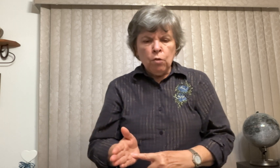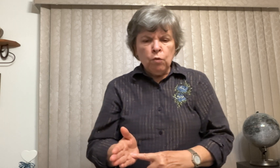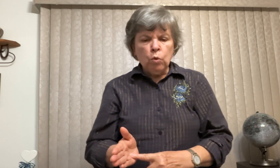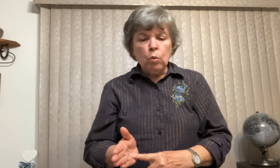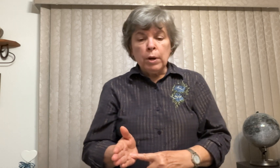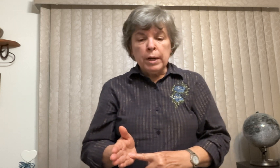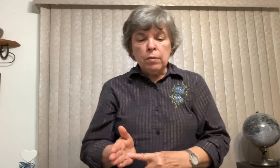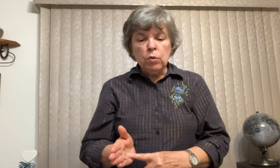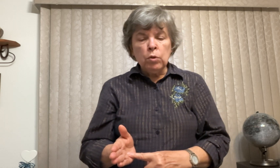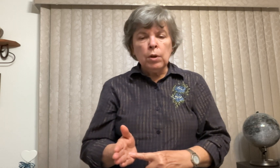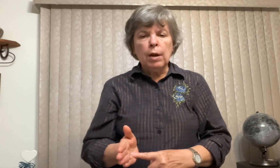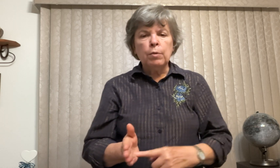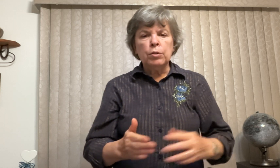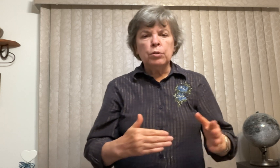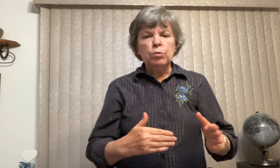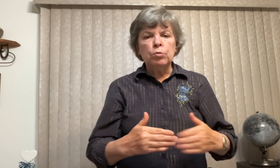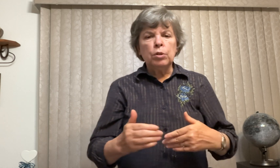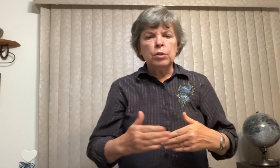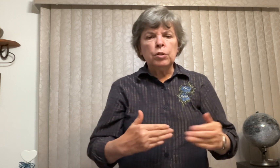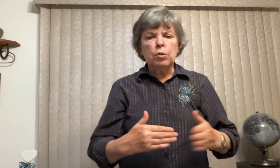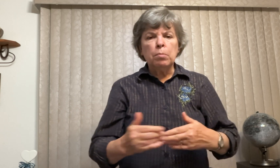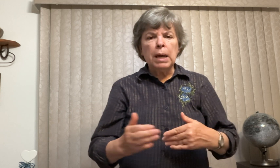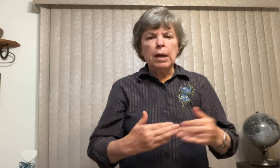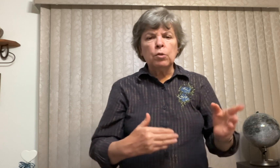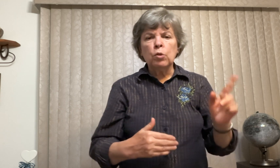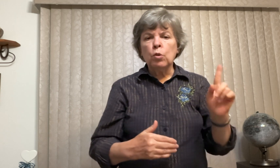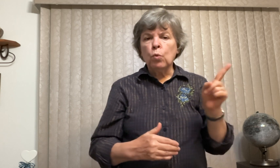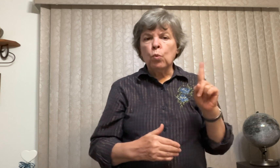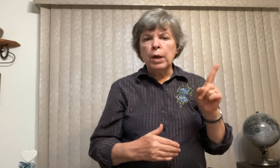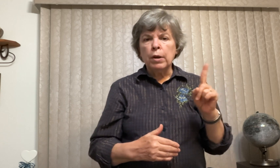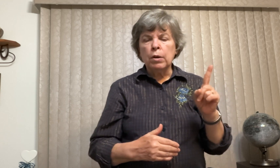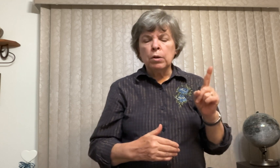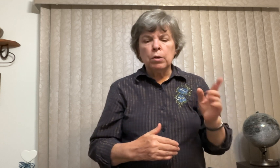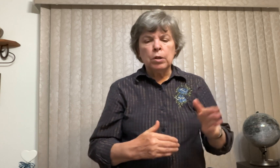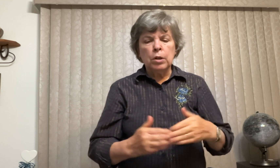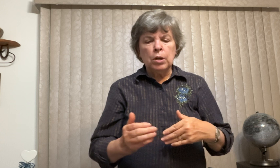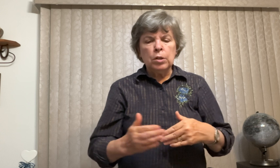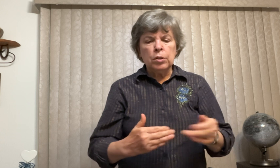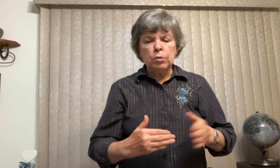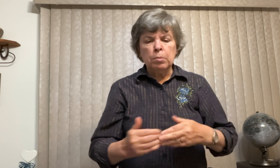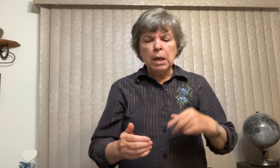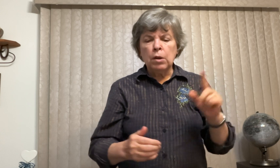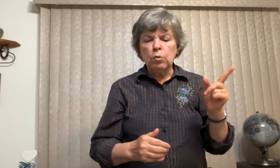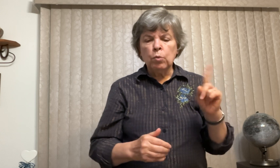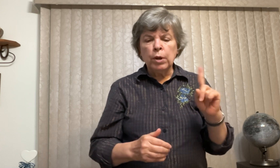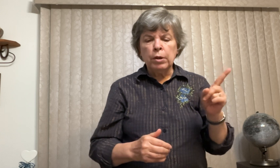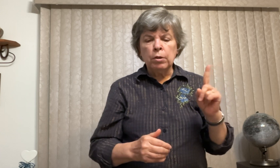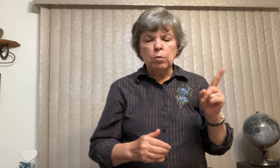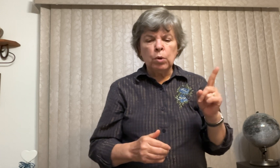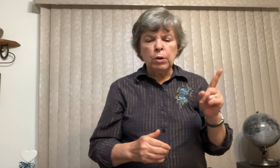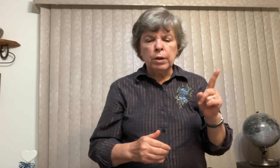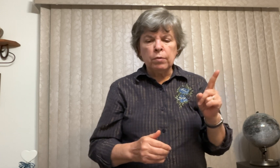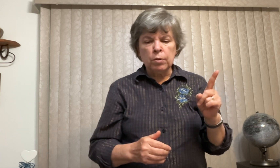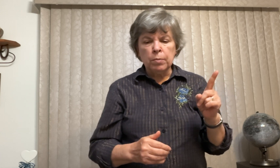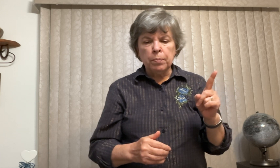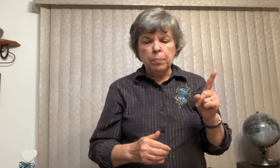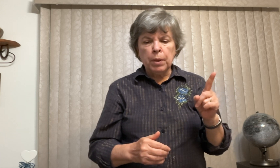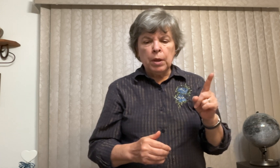For wherever, I would do no matter where. No matter where, wherever